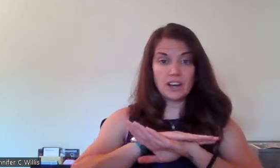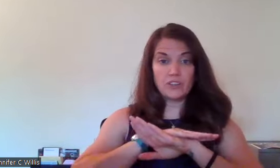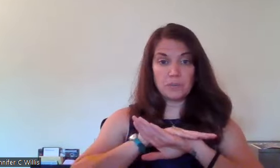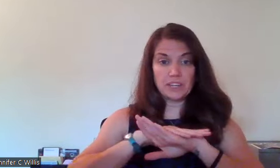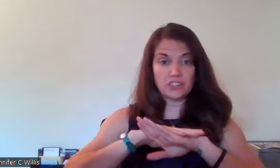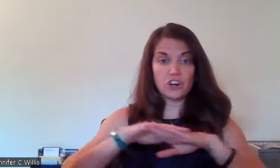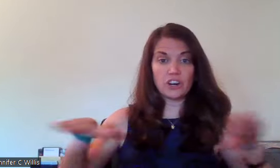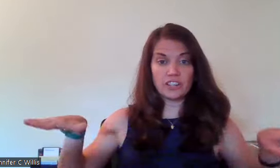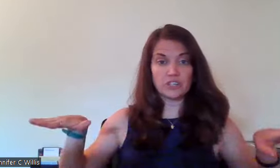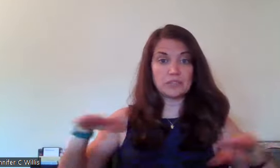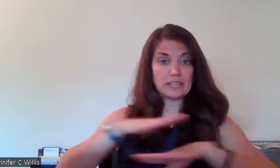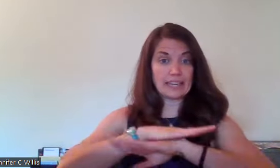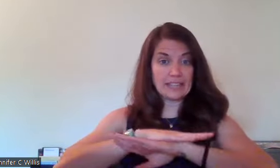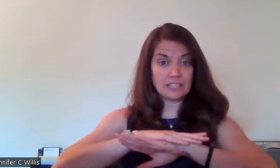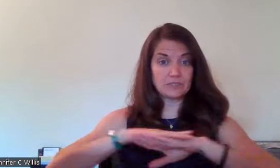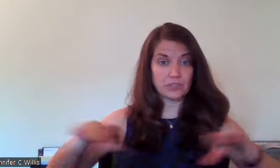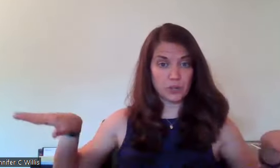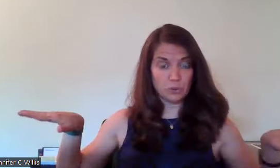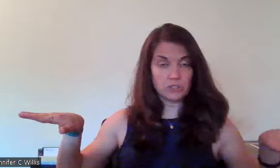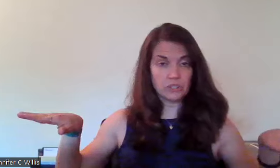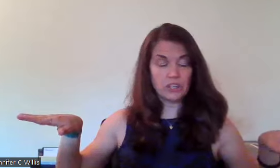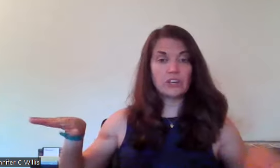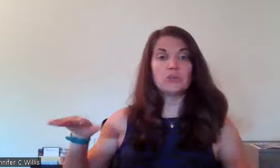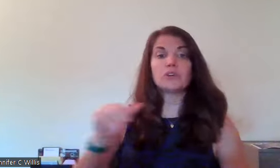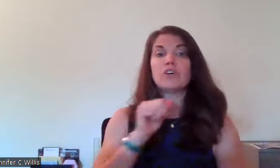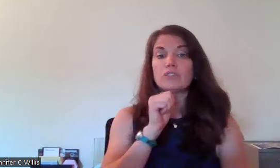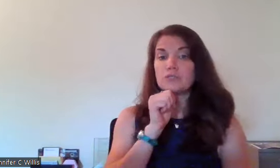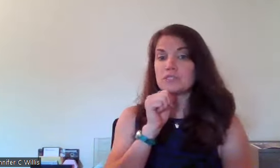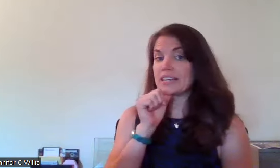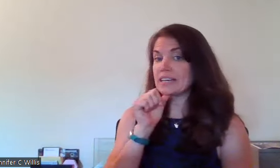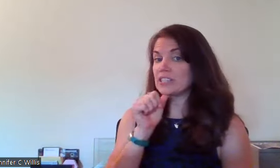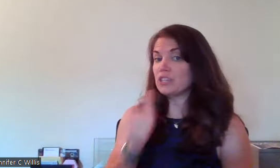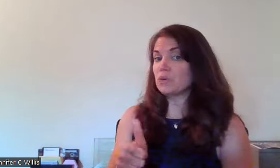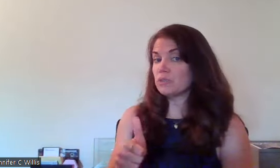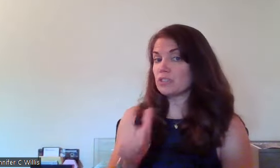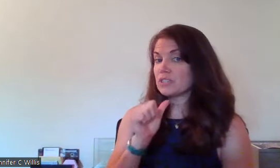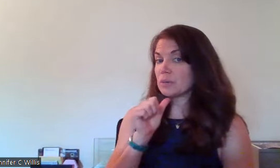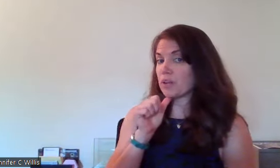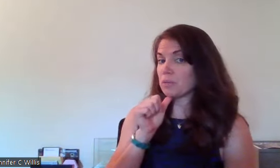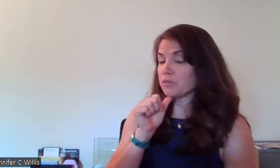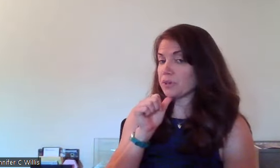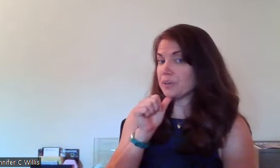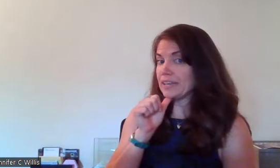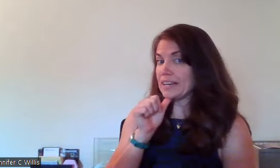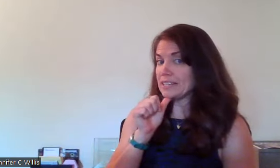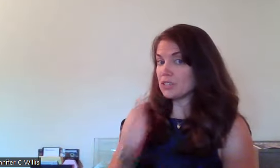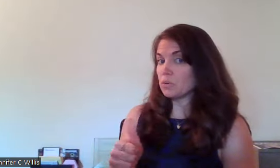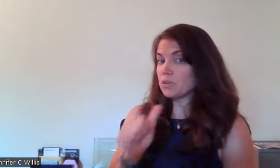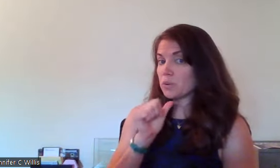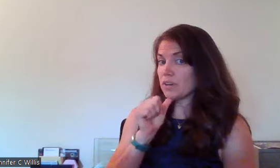On the picture card, it shows it like this for don't. You can also sign it as don't. You'll see it probably more frequently as don't or